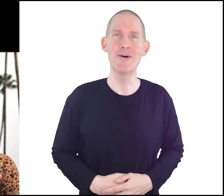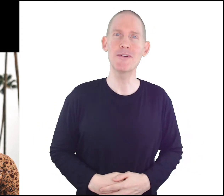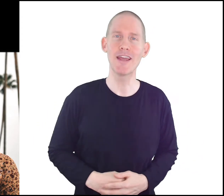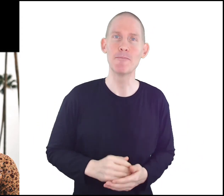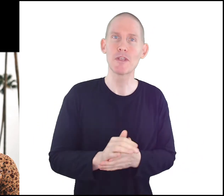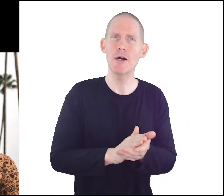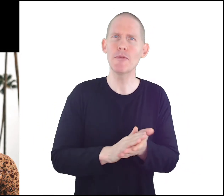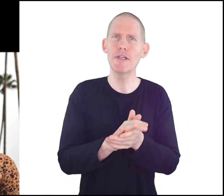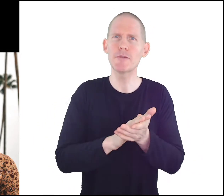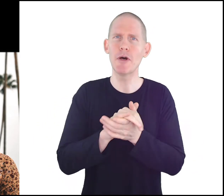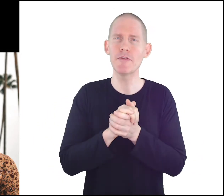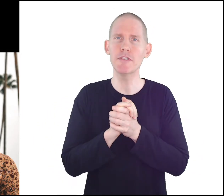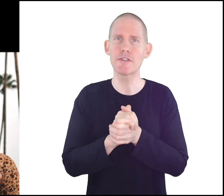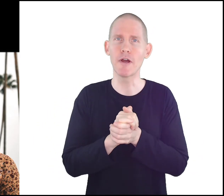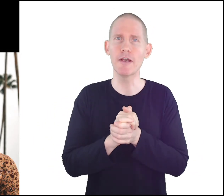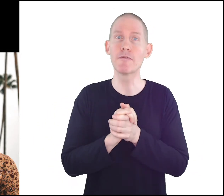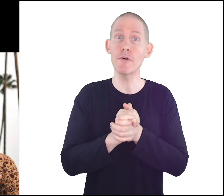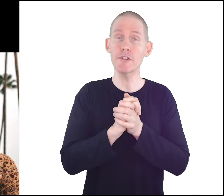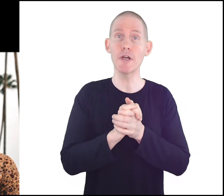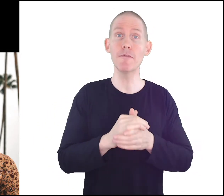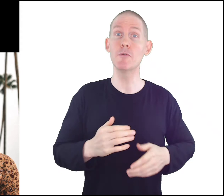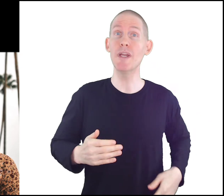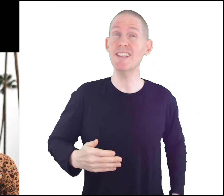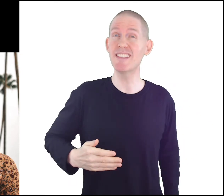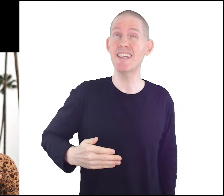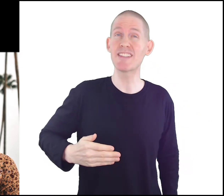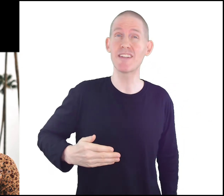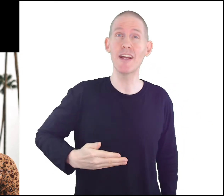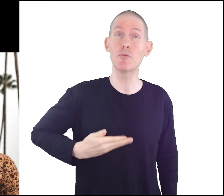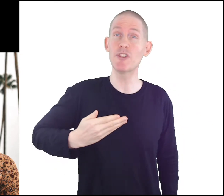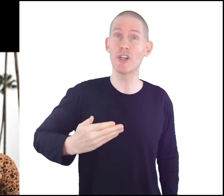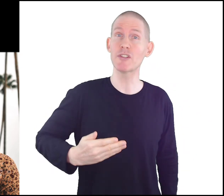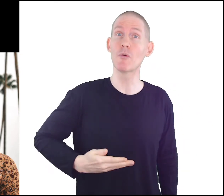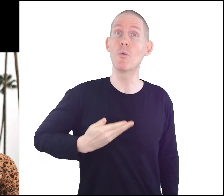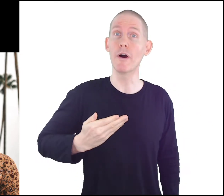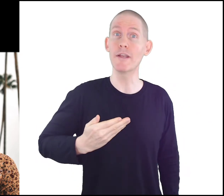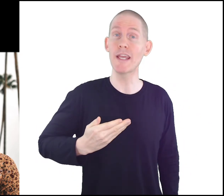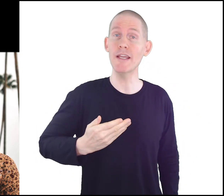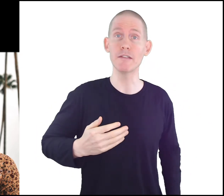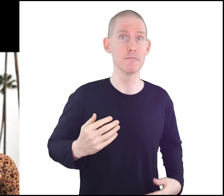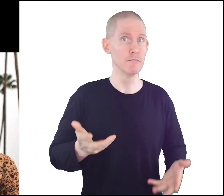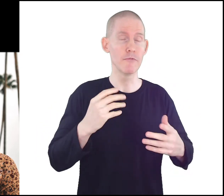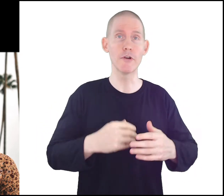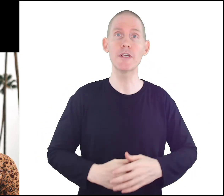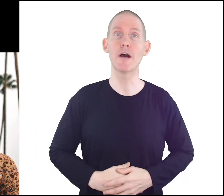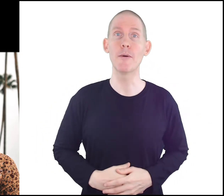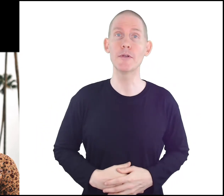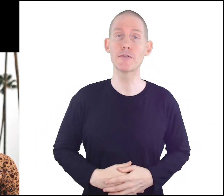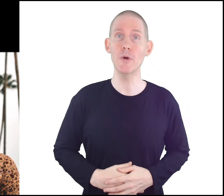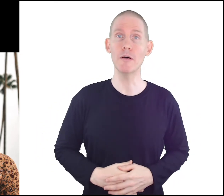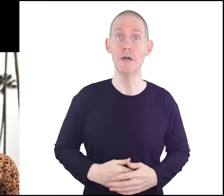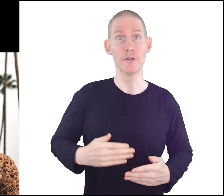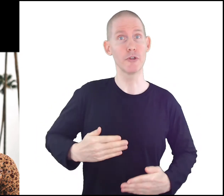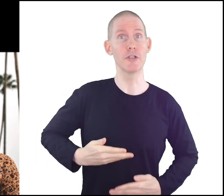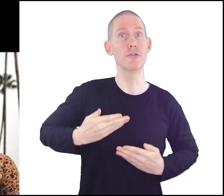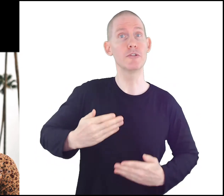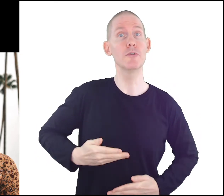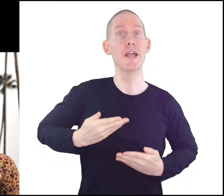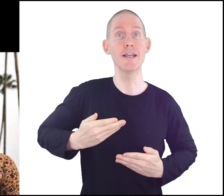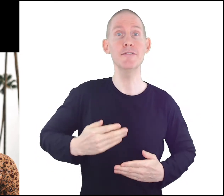Okay, couple things about this sign. First off, you may see it signed with just one hand. Very common as well. So you could do 2 hands,